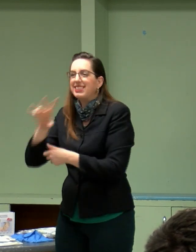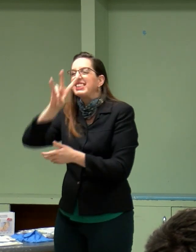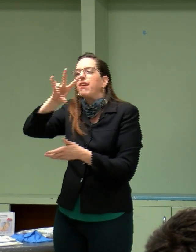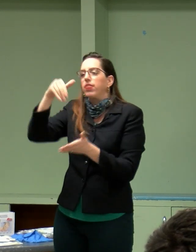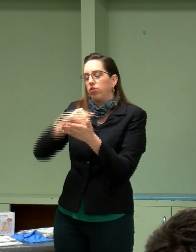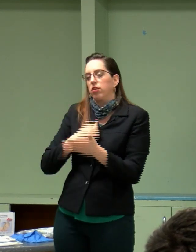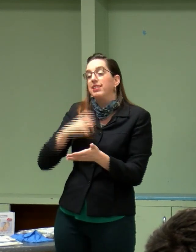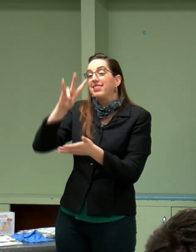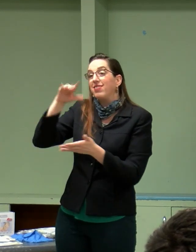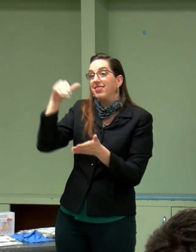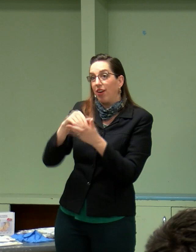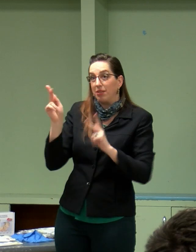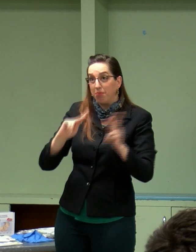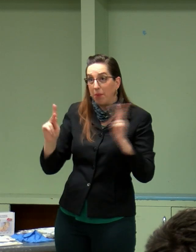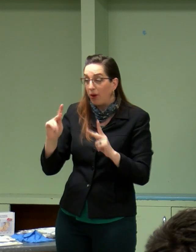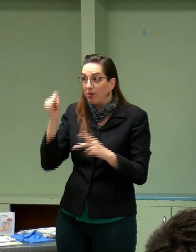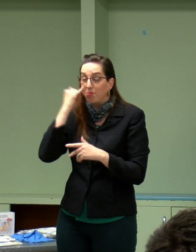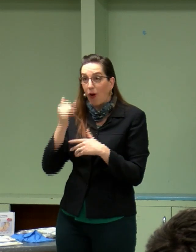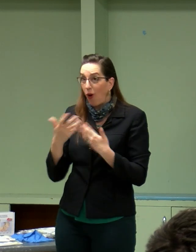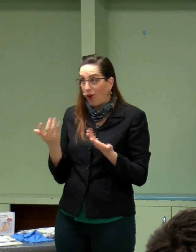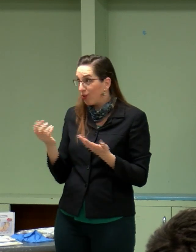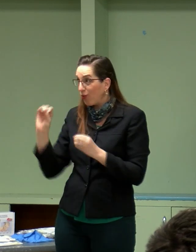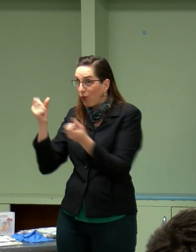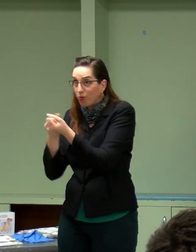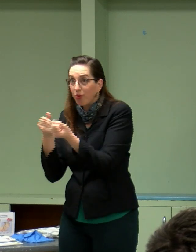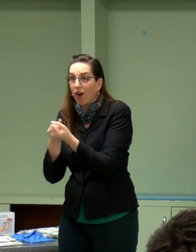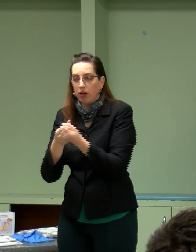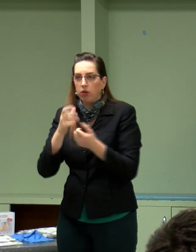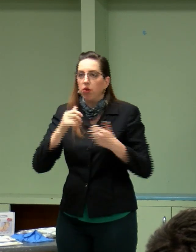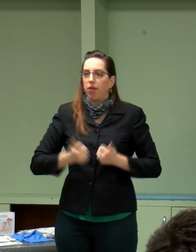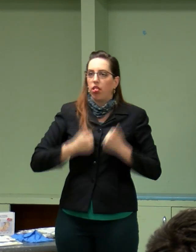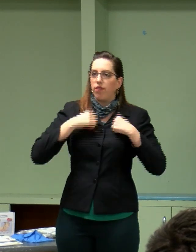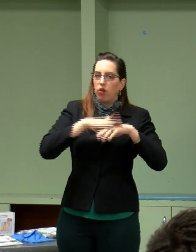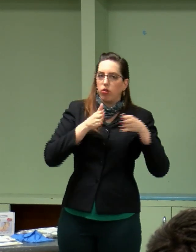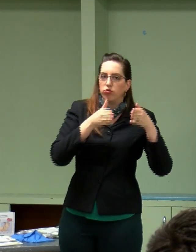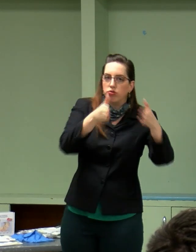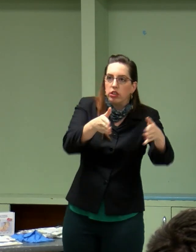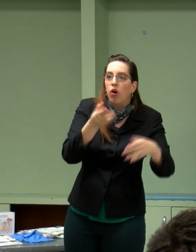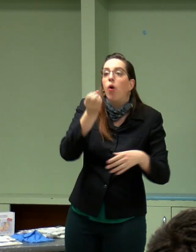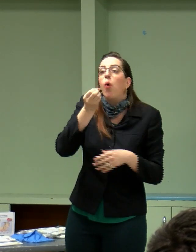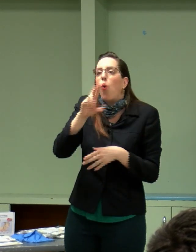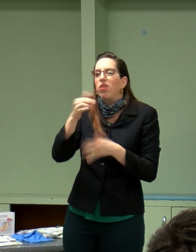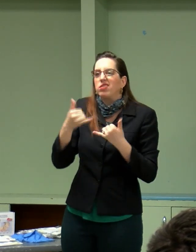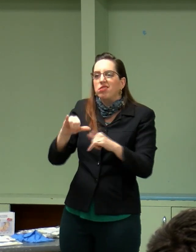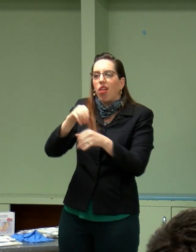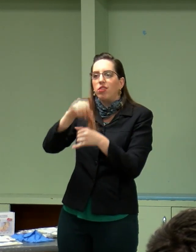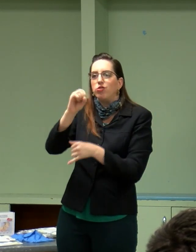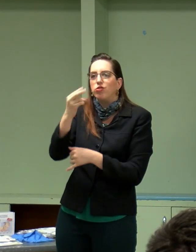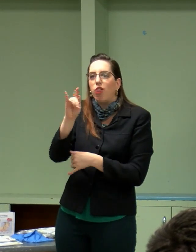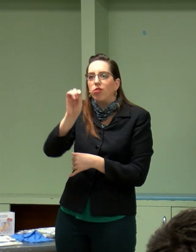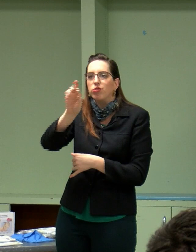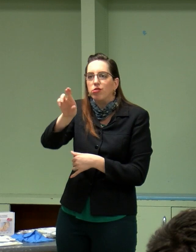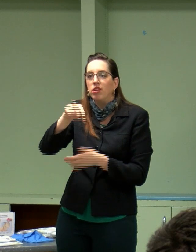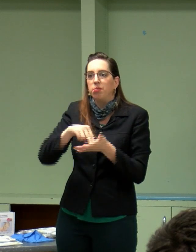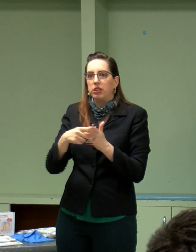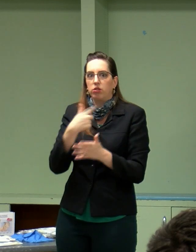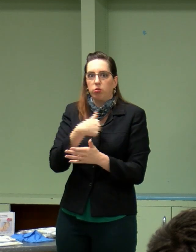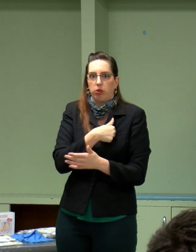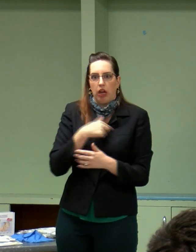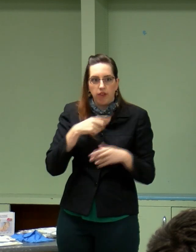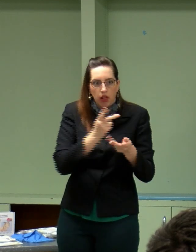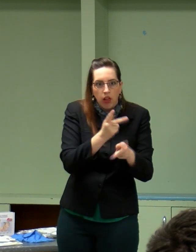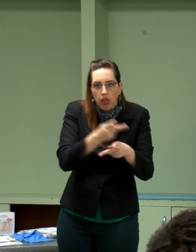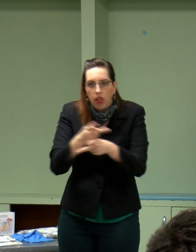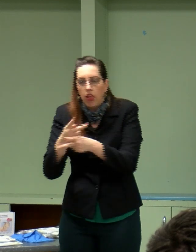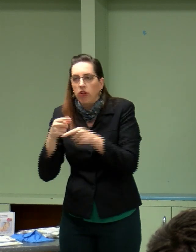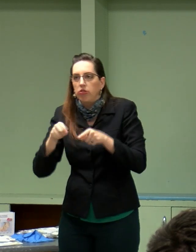less individuals that would otherwise be on our streets or in our shelters today that we would have to be responding to